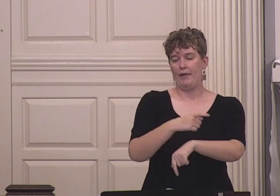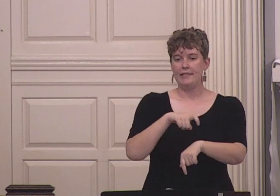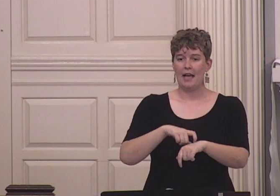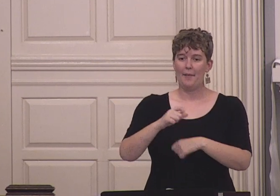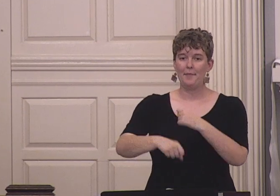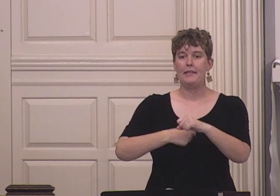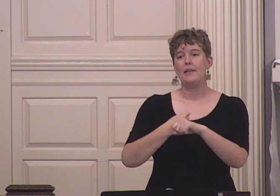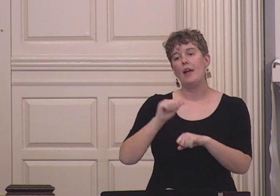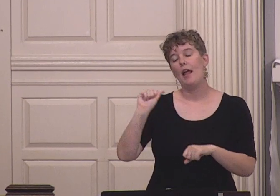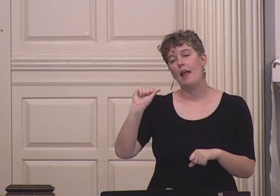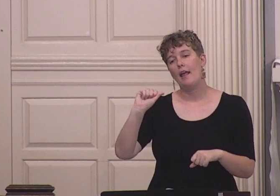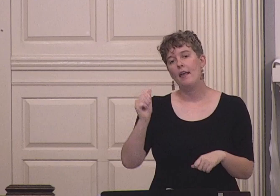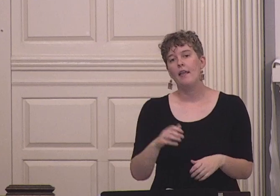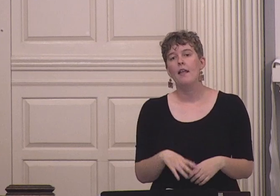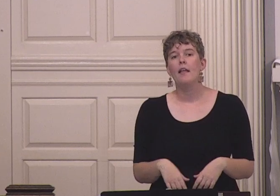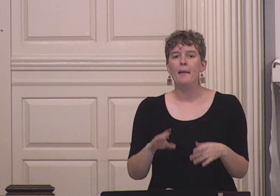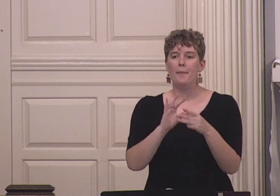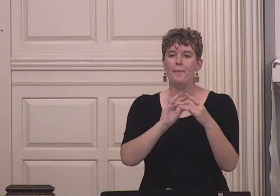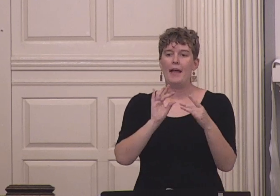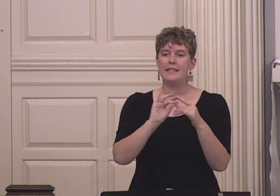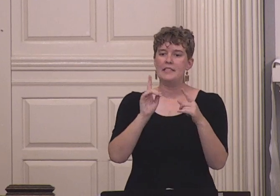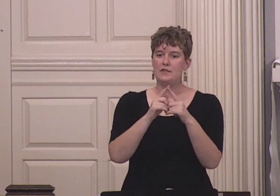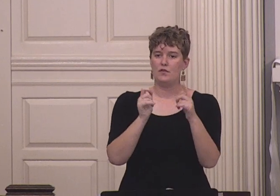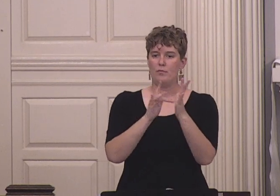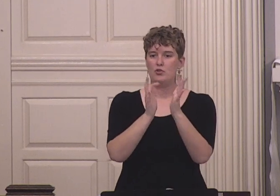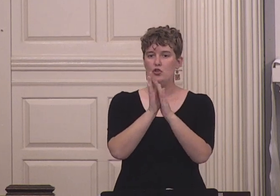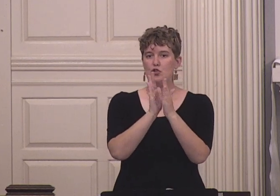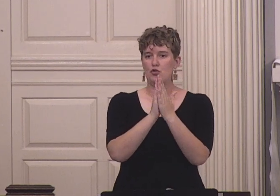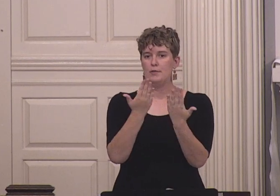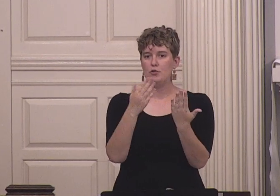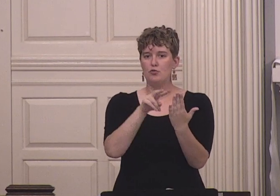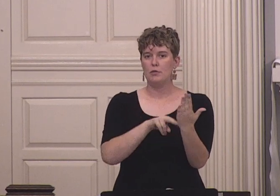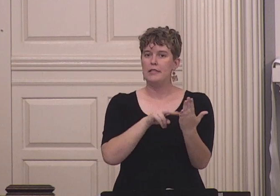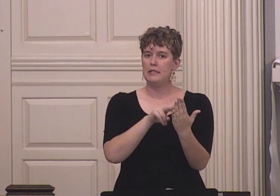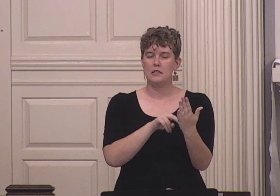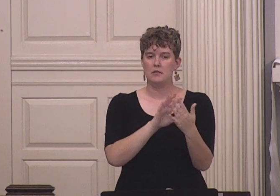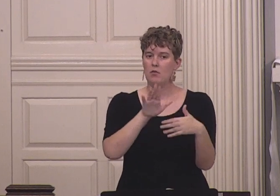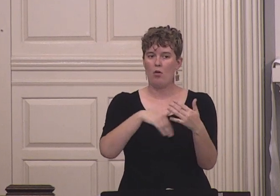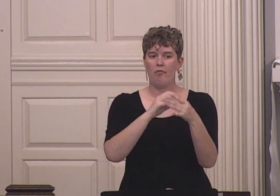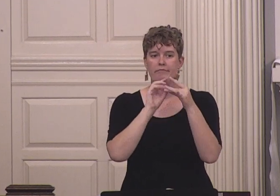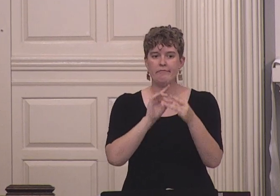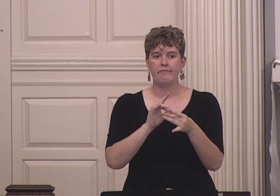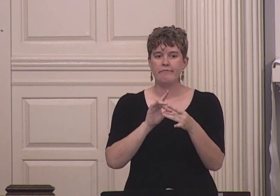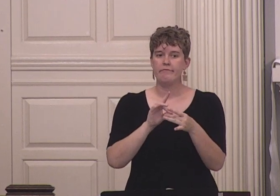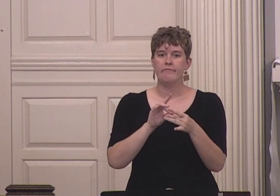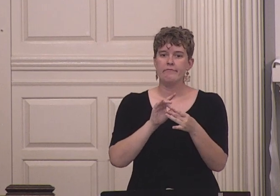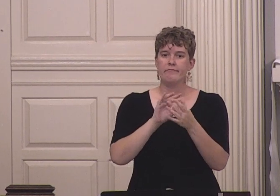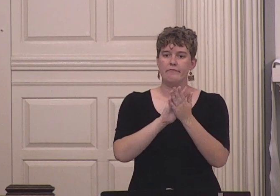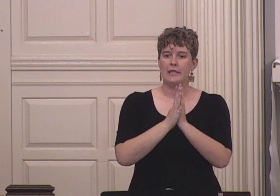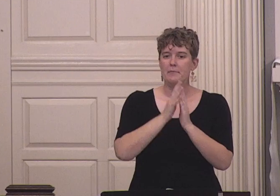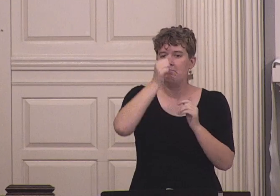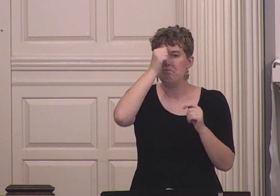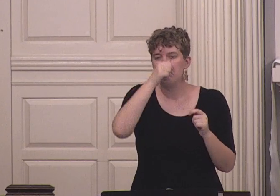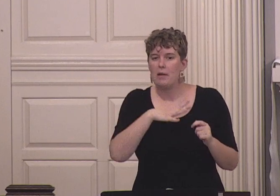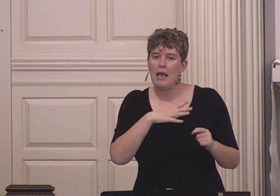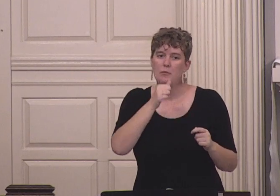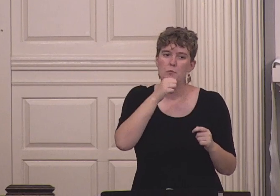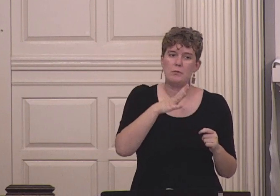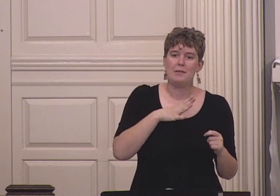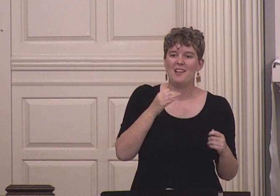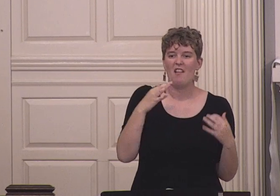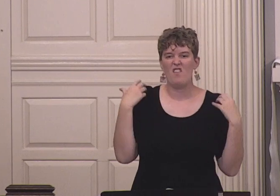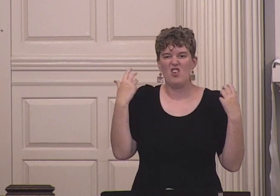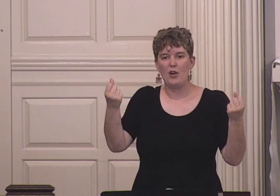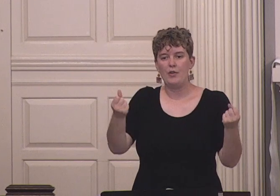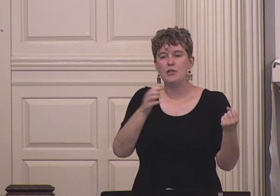The message from the scripture readings that we have heard is about being men and women of courage, Christians